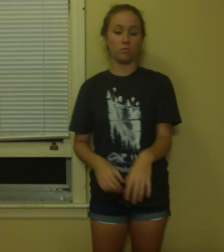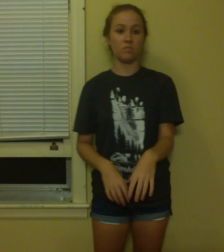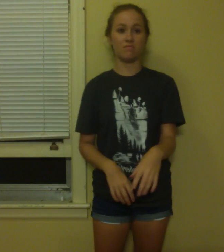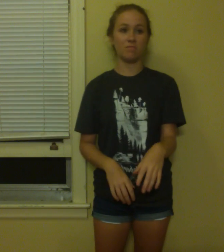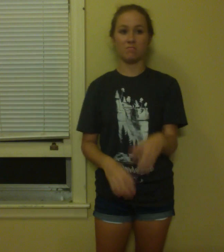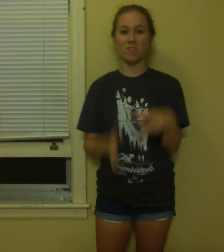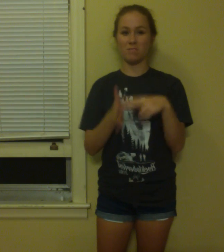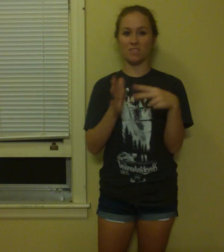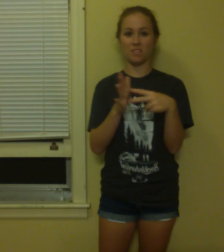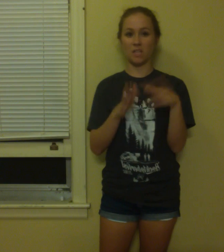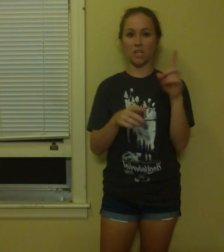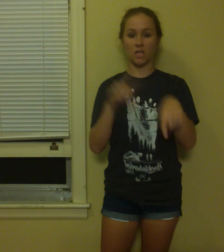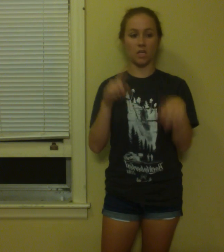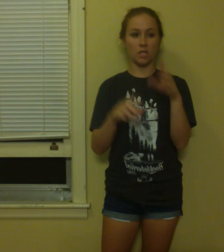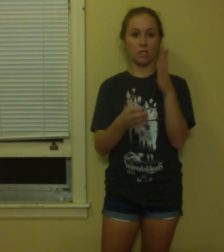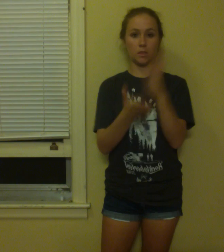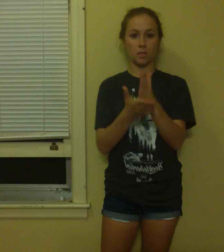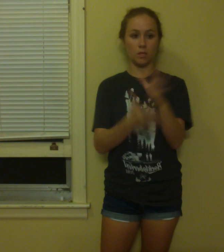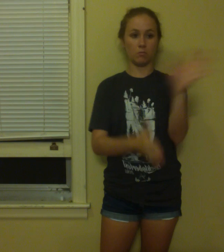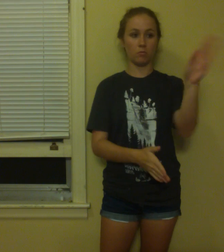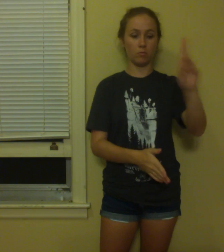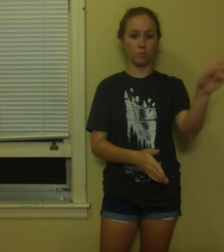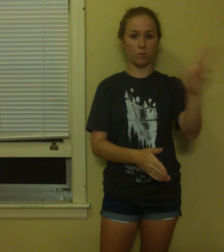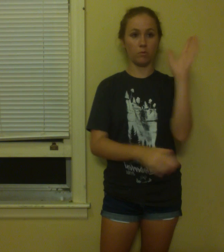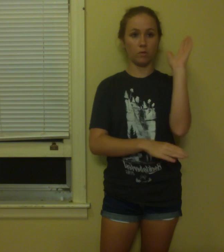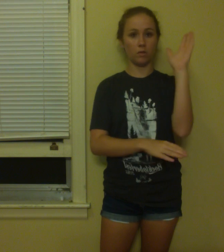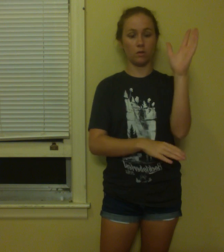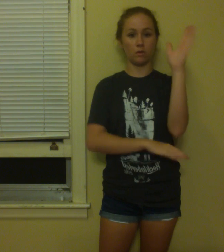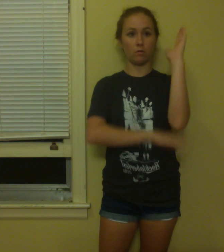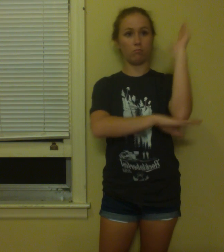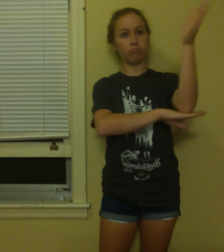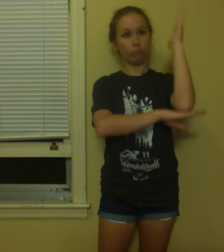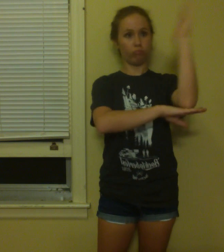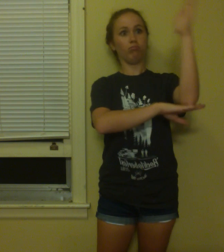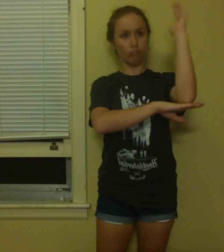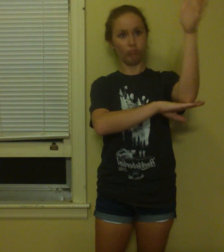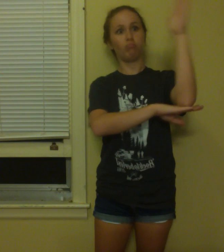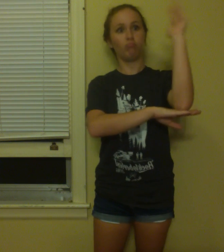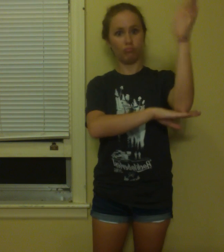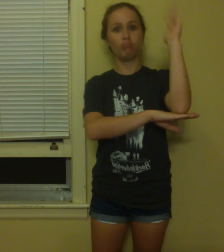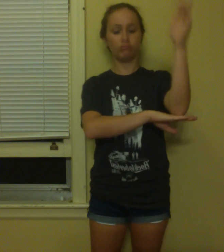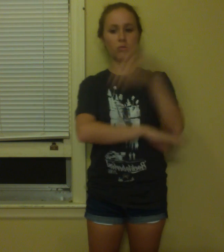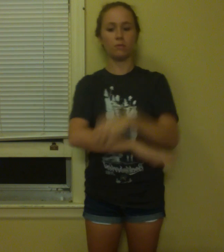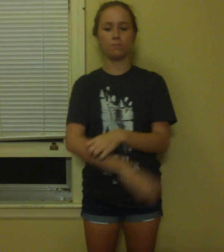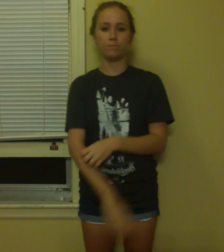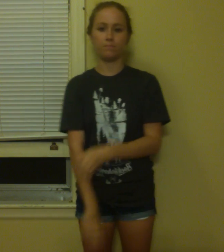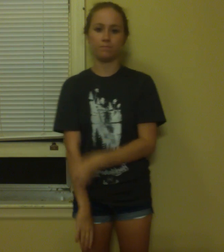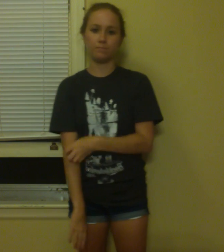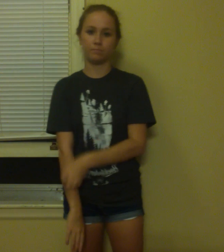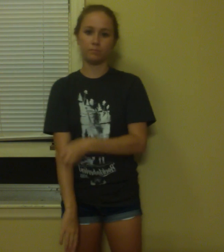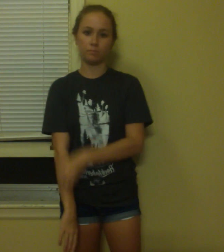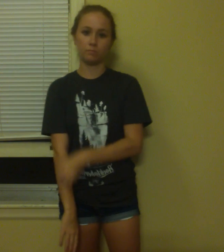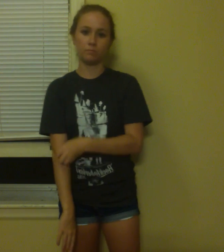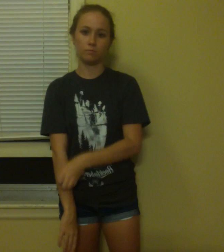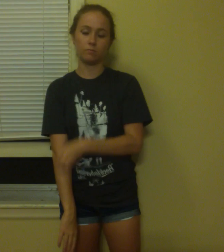Nope, not going to happen unless, of course, a Republican would vote to stop it, which probably isn't going to happen. So you can see where a filibuster, it kind of protects the views of the